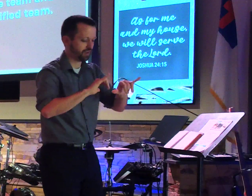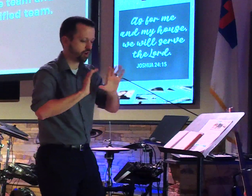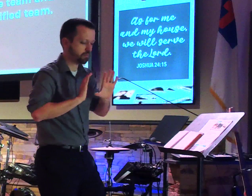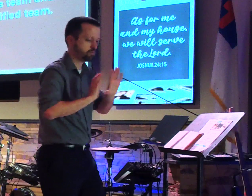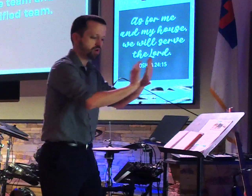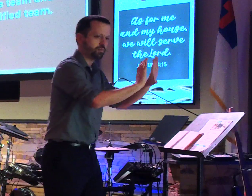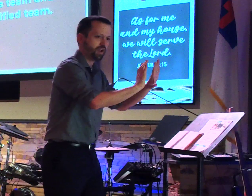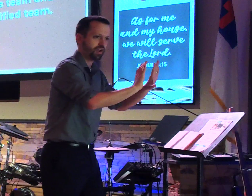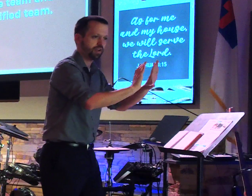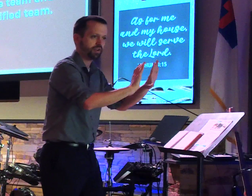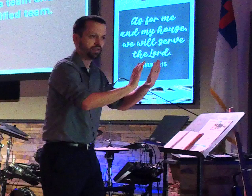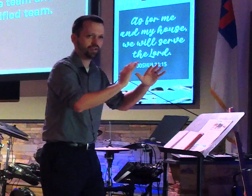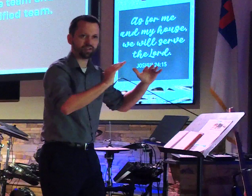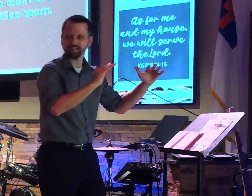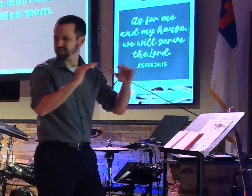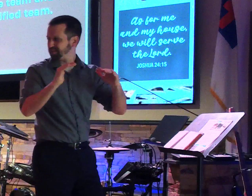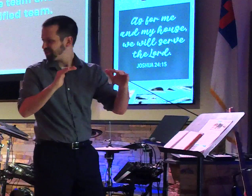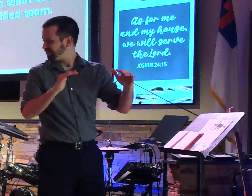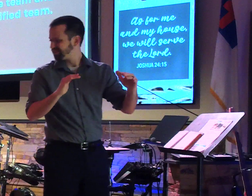the other way.